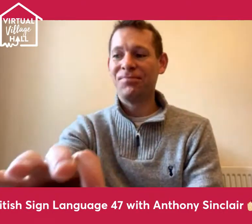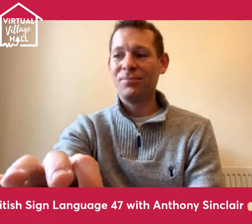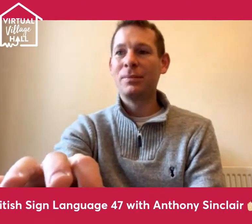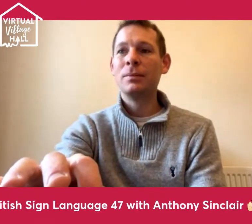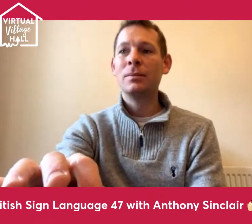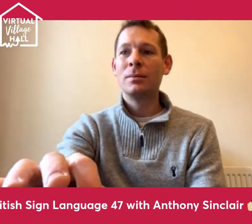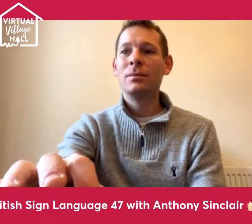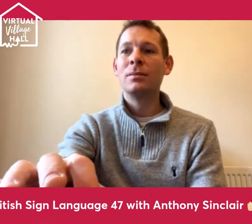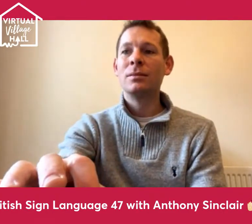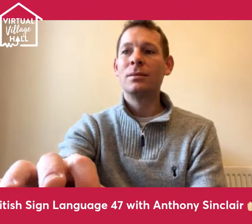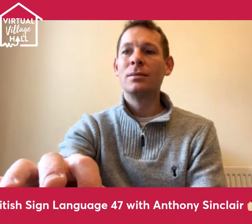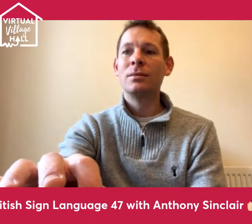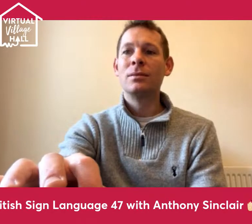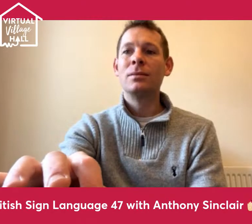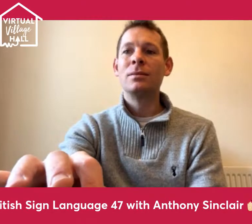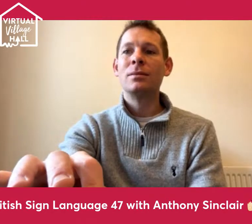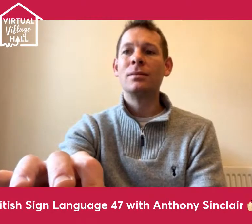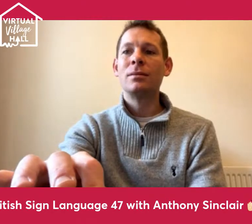Brilliant. Good receptive skills.